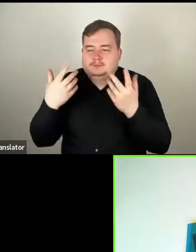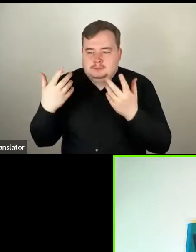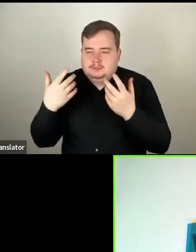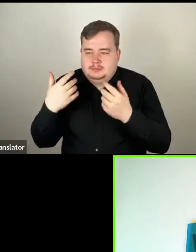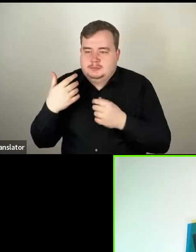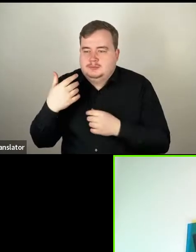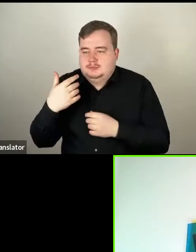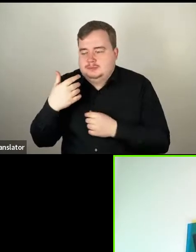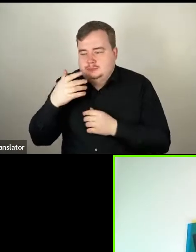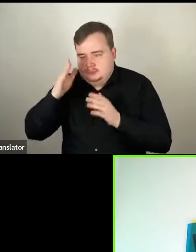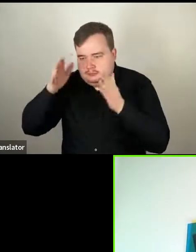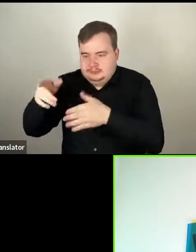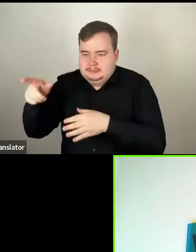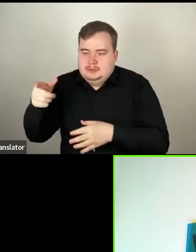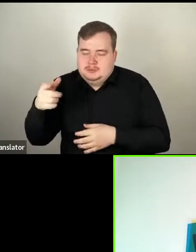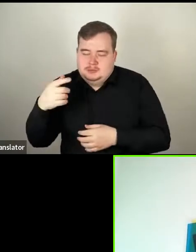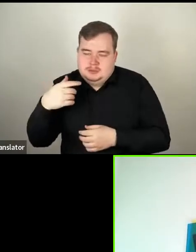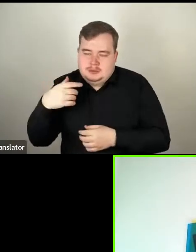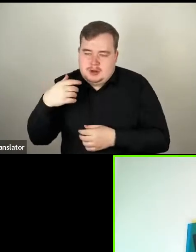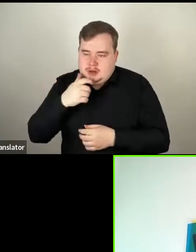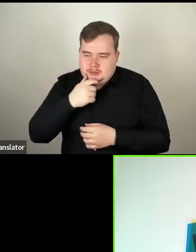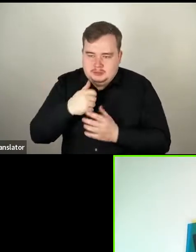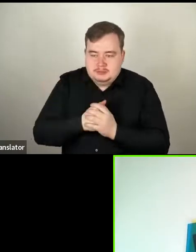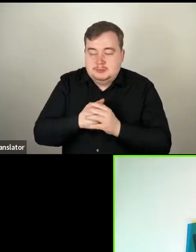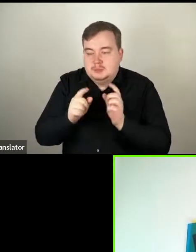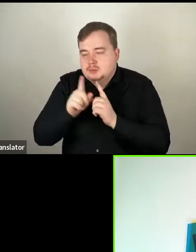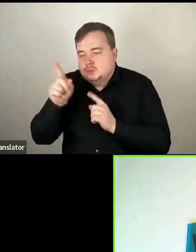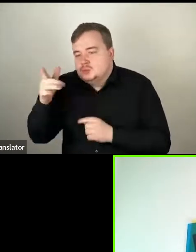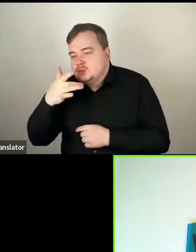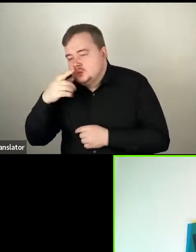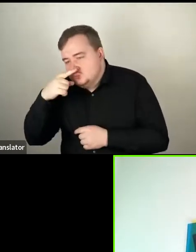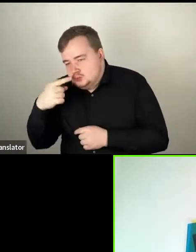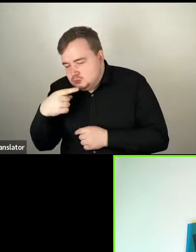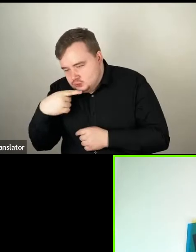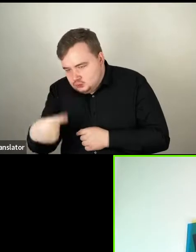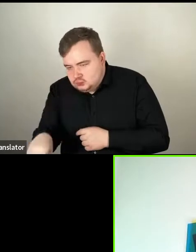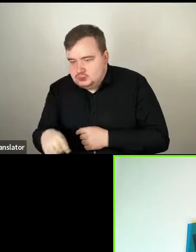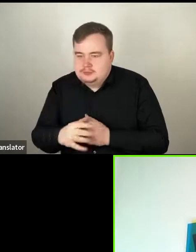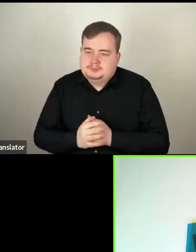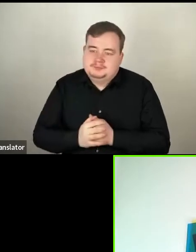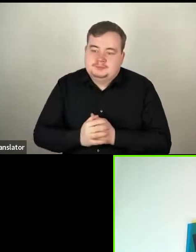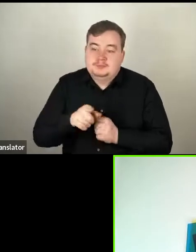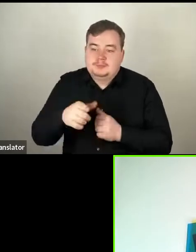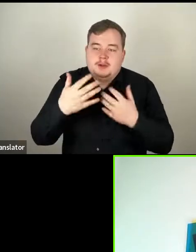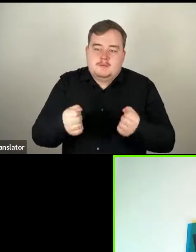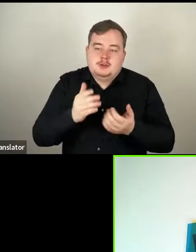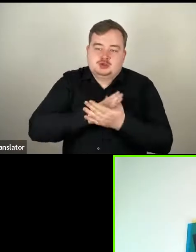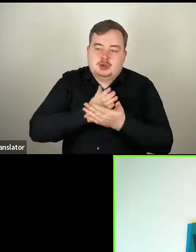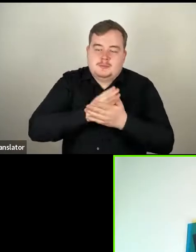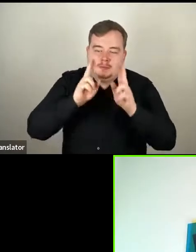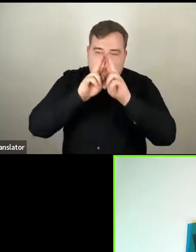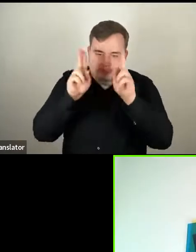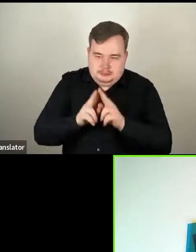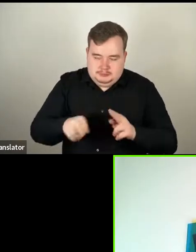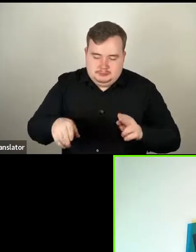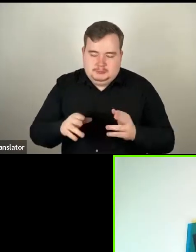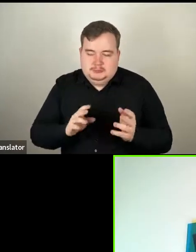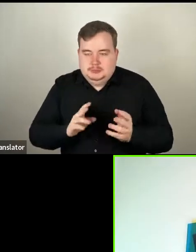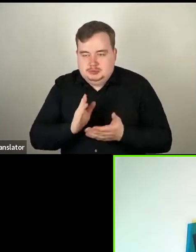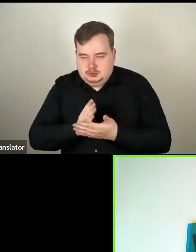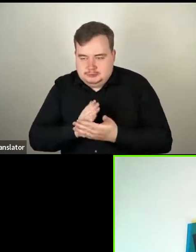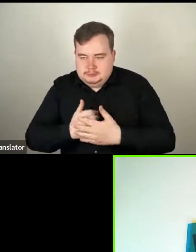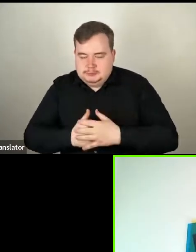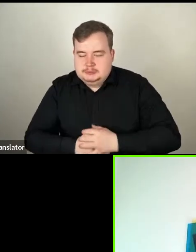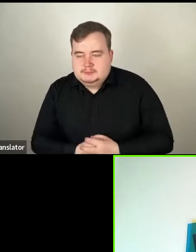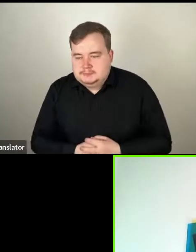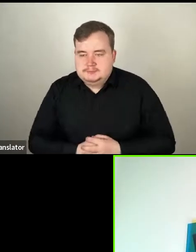and international sign language is provided. Requests to speak should be written into the